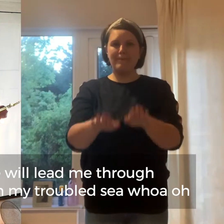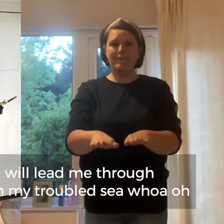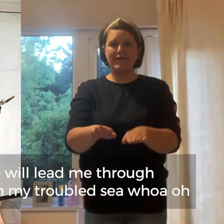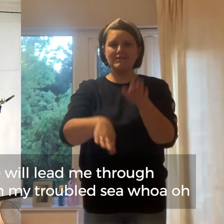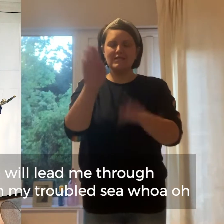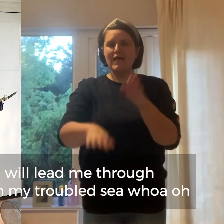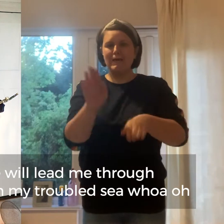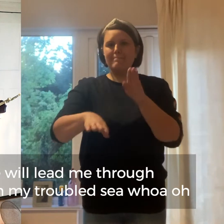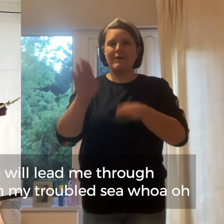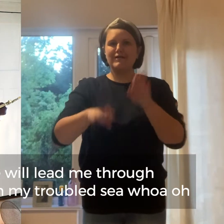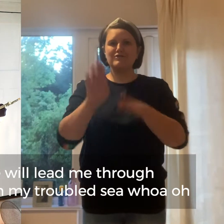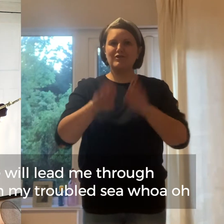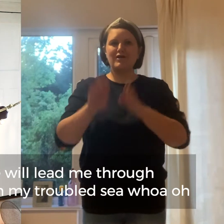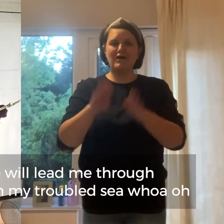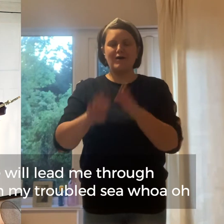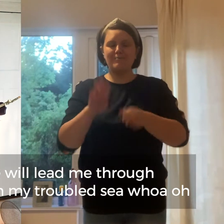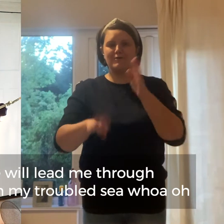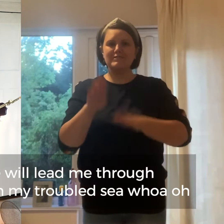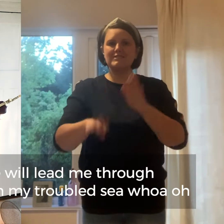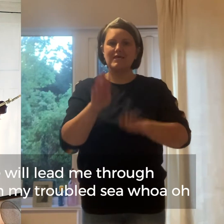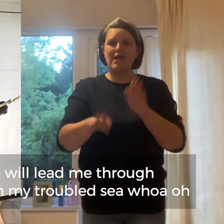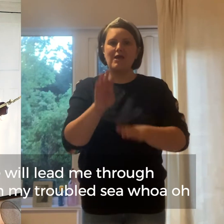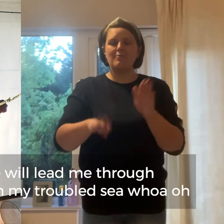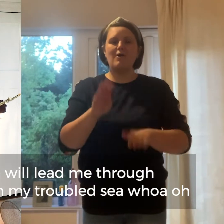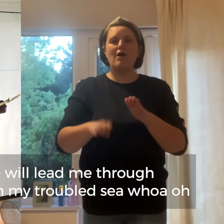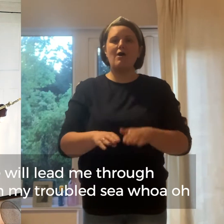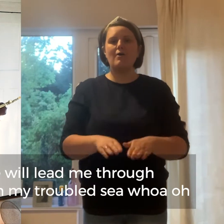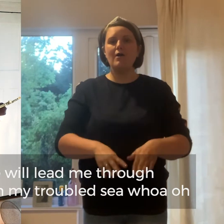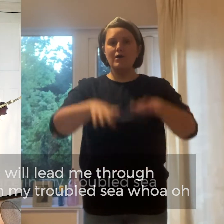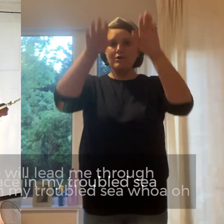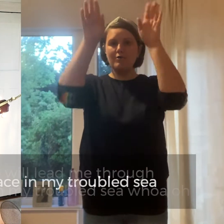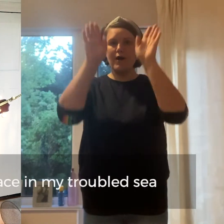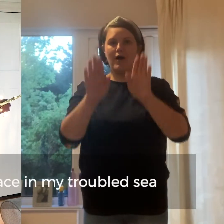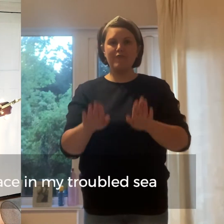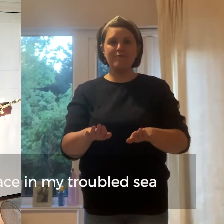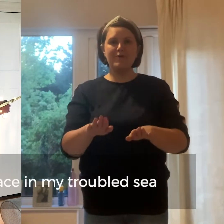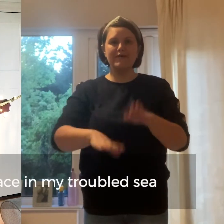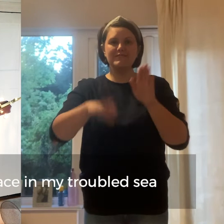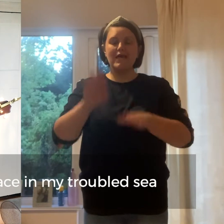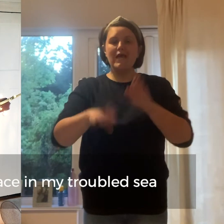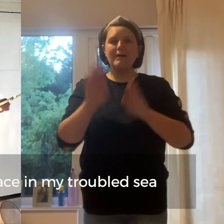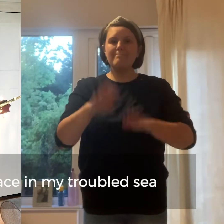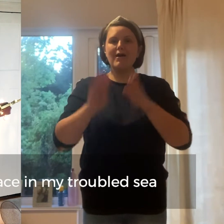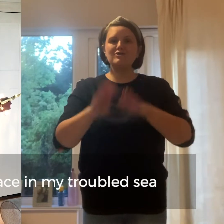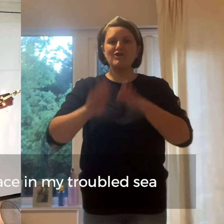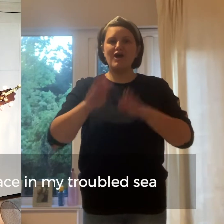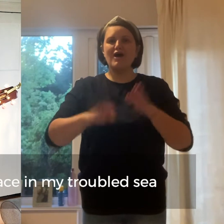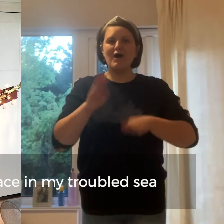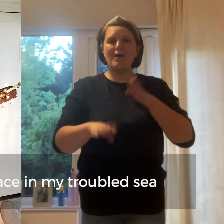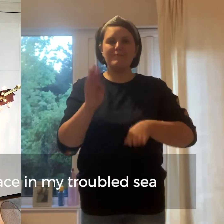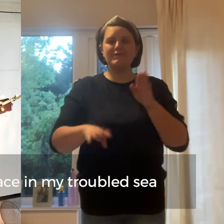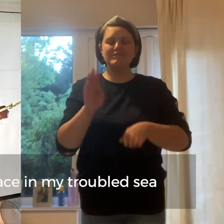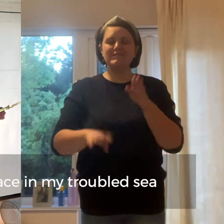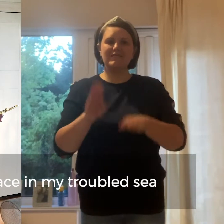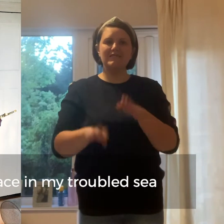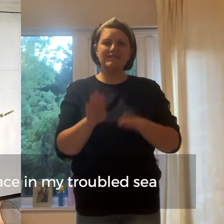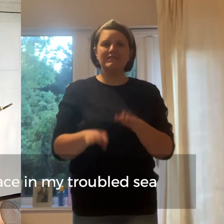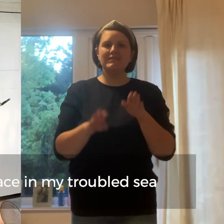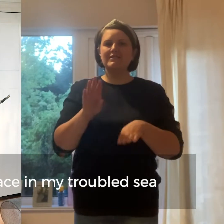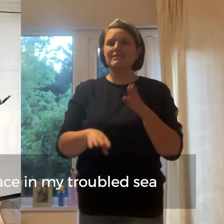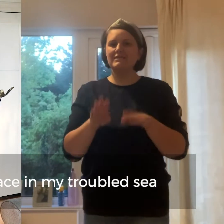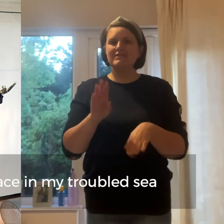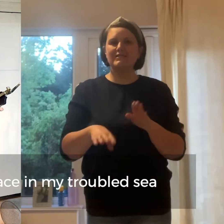are the peace in my troubled sea. Whoa, you are the peace in my troubled